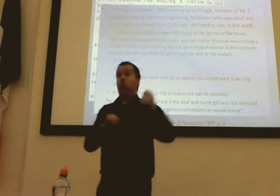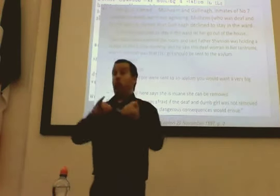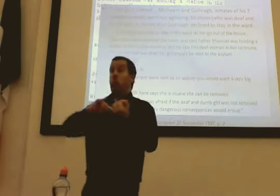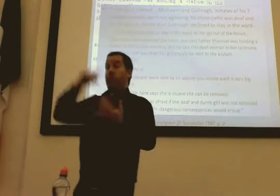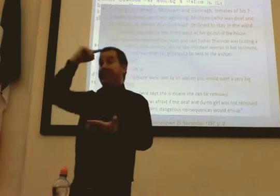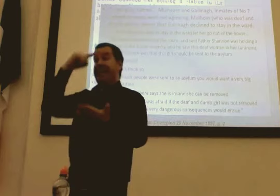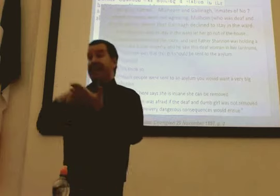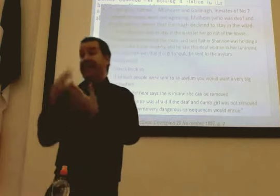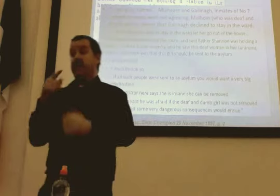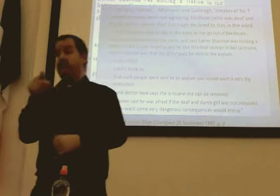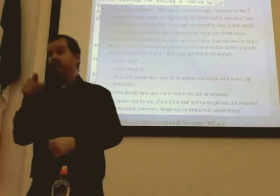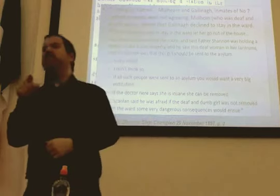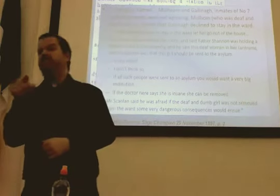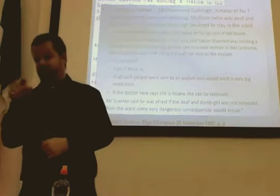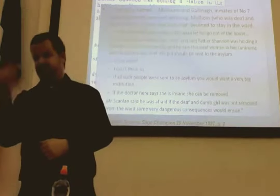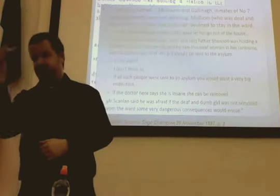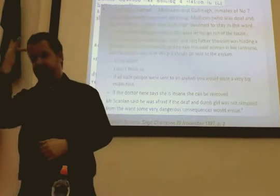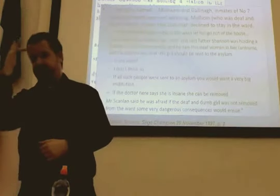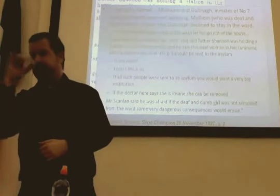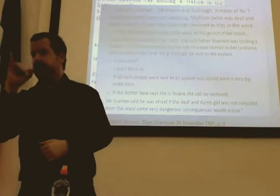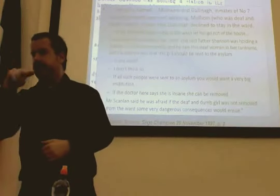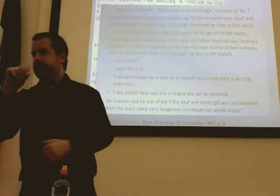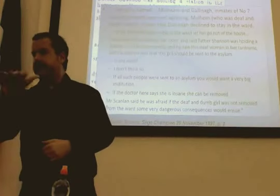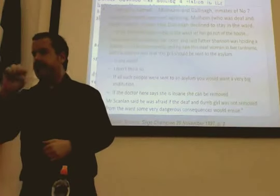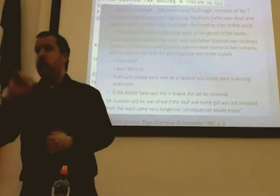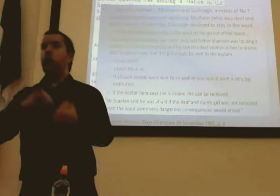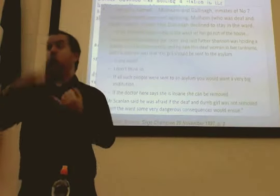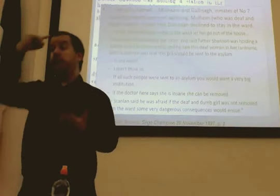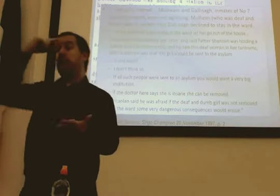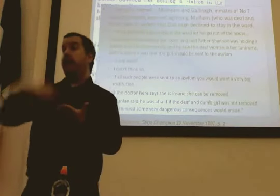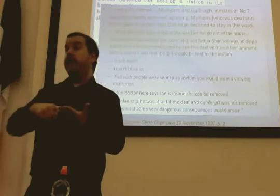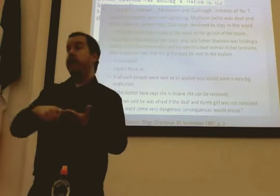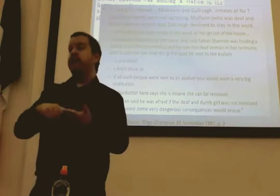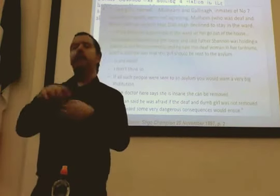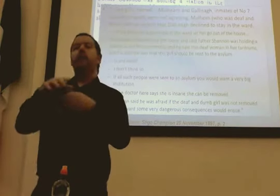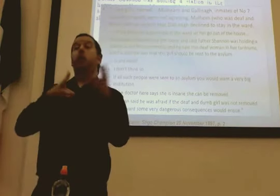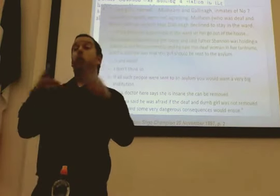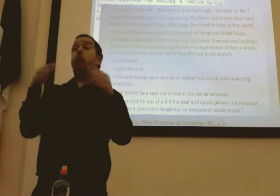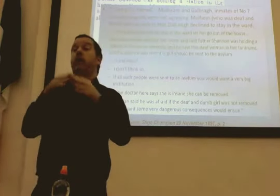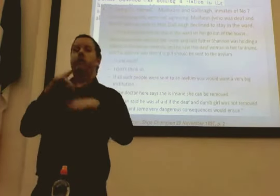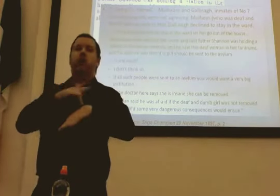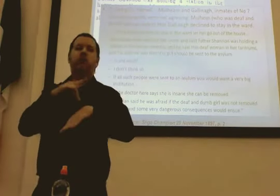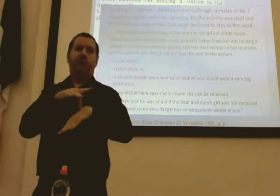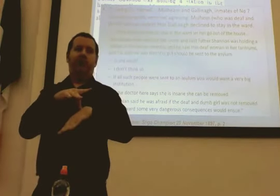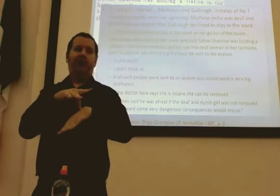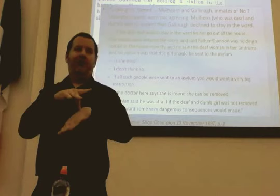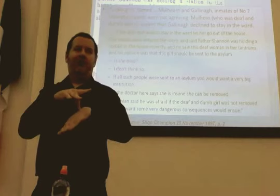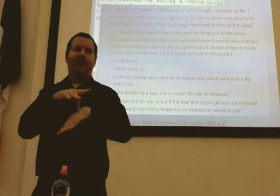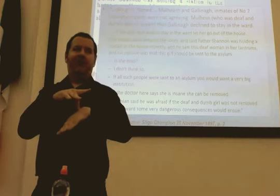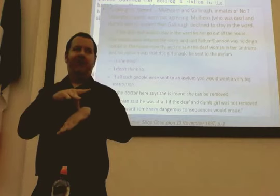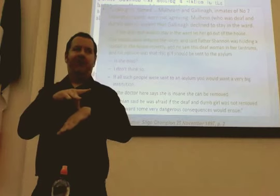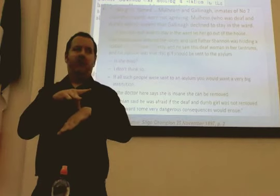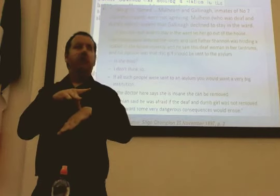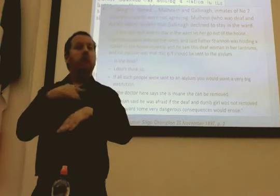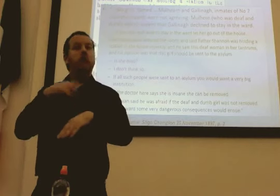It says here, if the doctor here says she's sane, she can be removed. Now, this was a workhouse